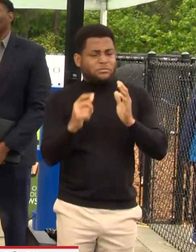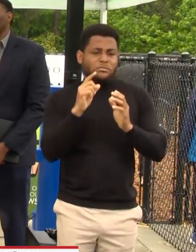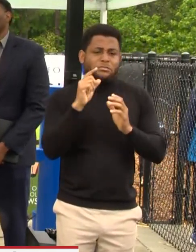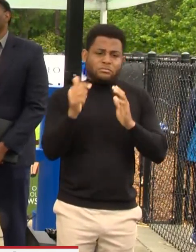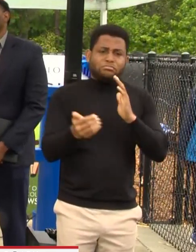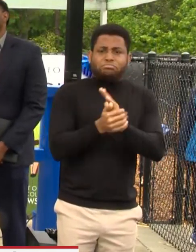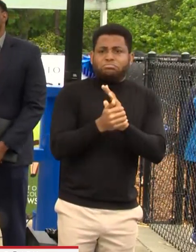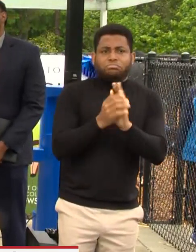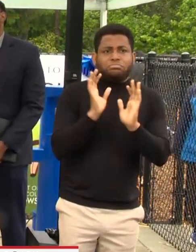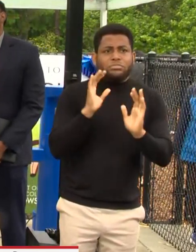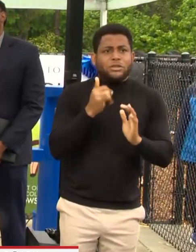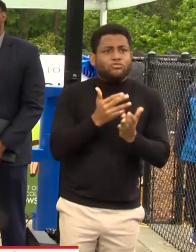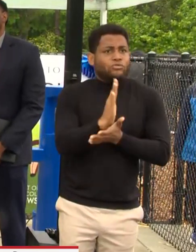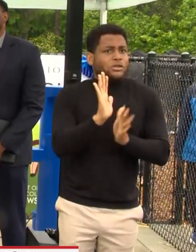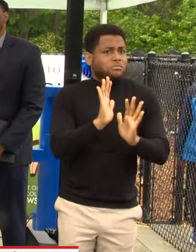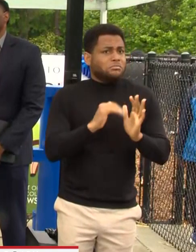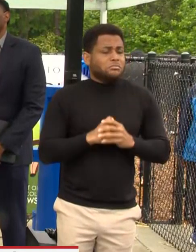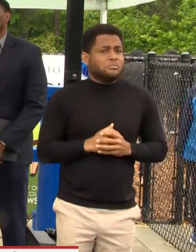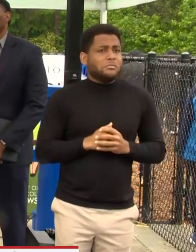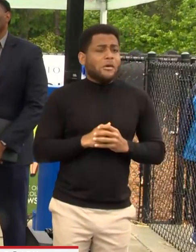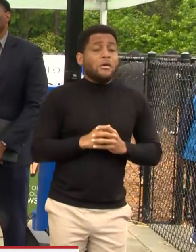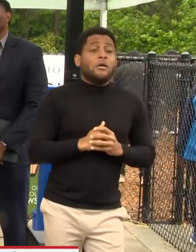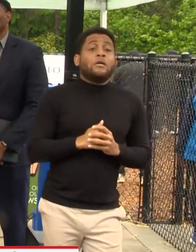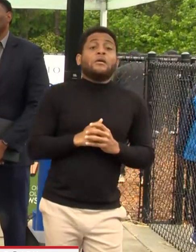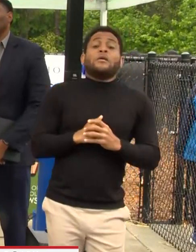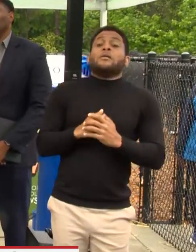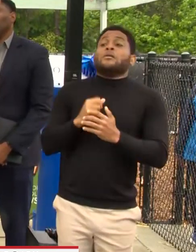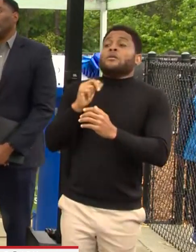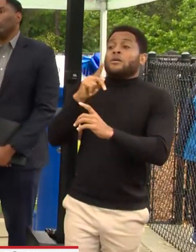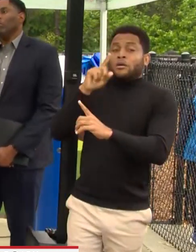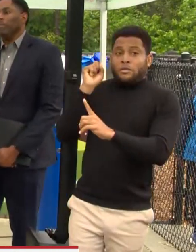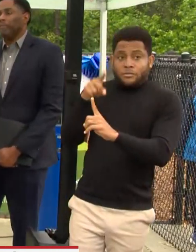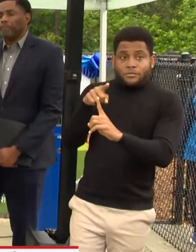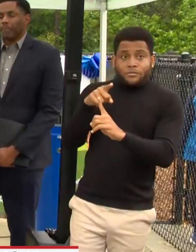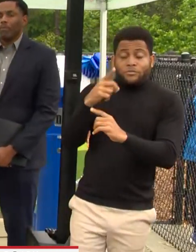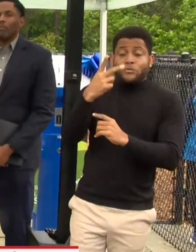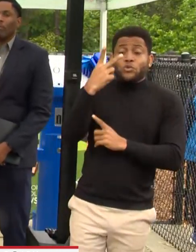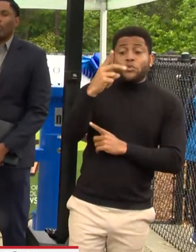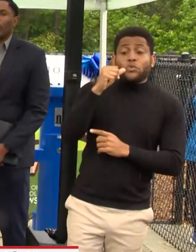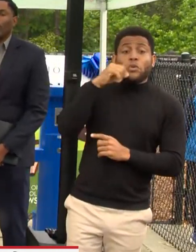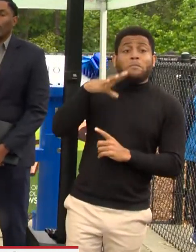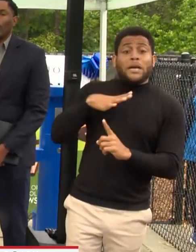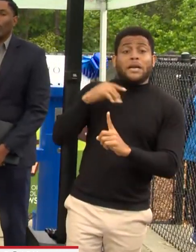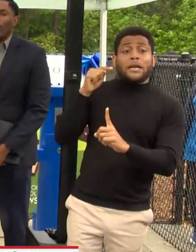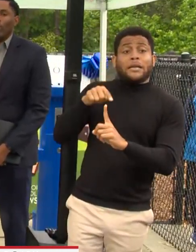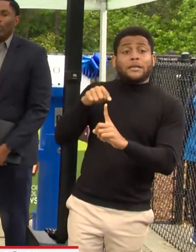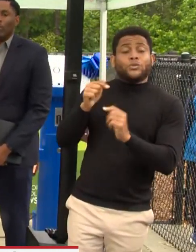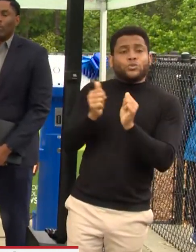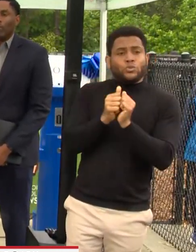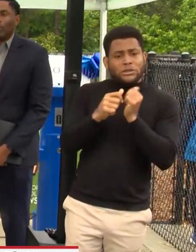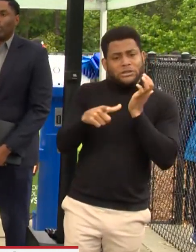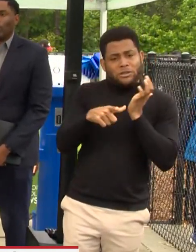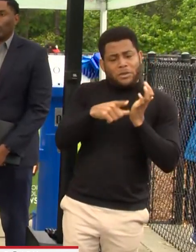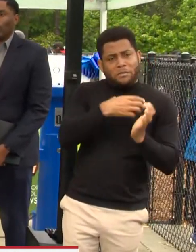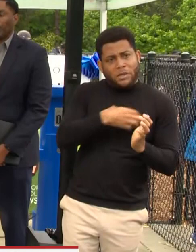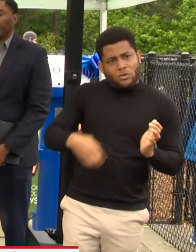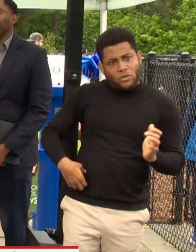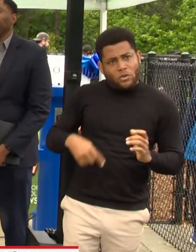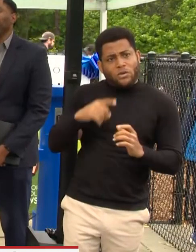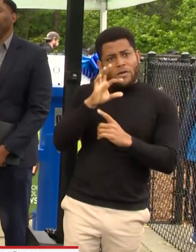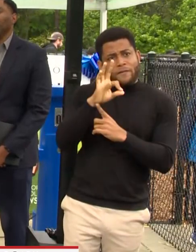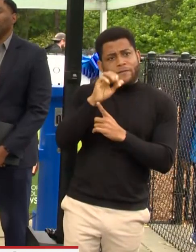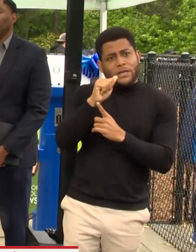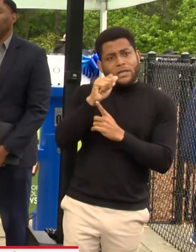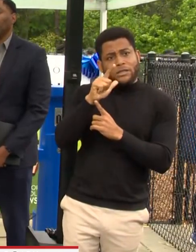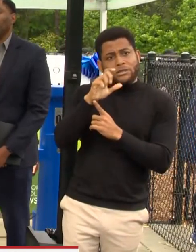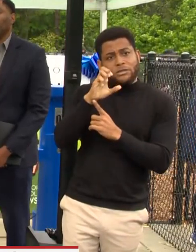Yes. Mayor Bowser, on the settlement reached with the 2 women regarding former Deputy Mayor Falchecchio, just what are your thoughts? What do